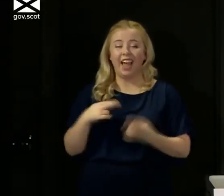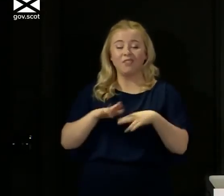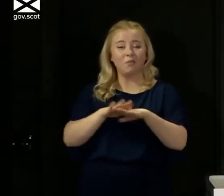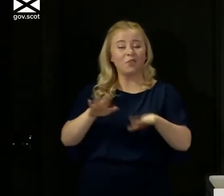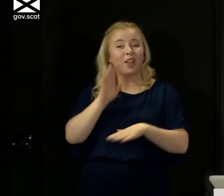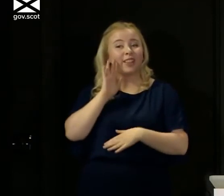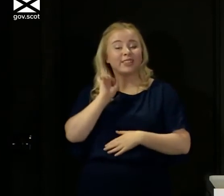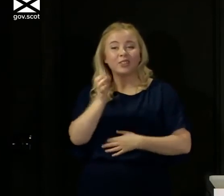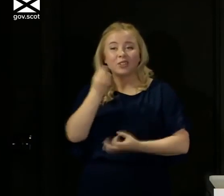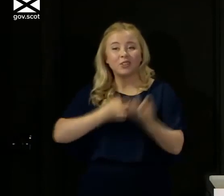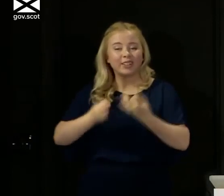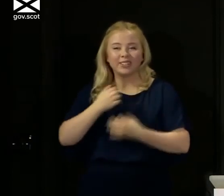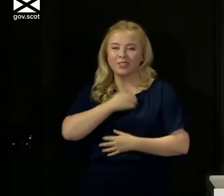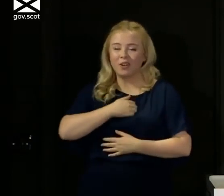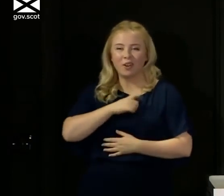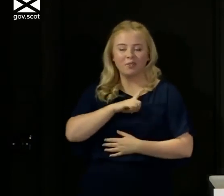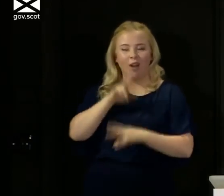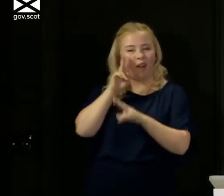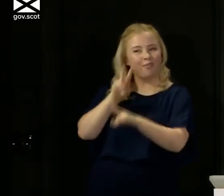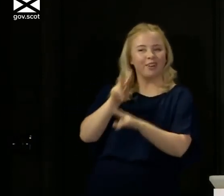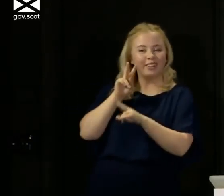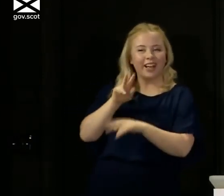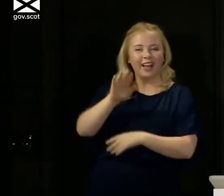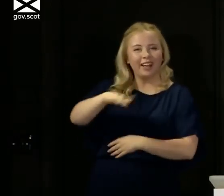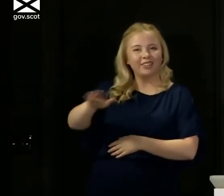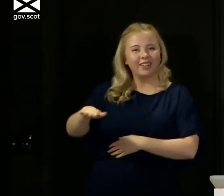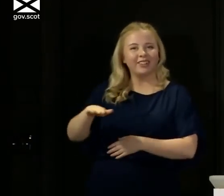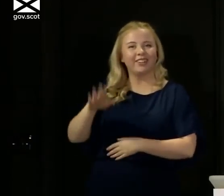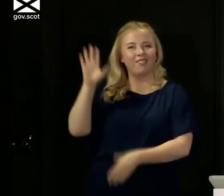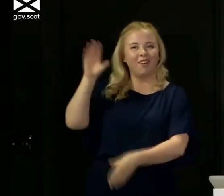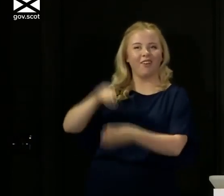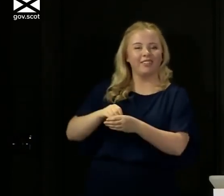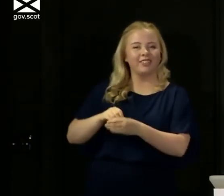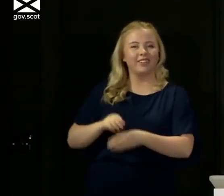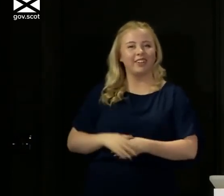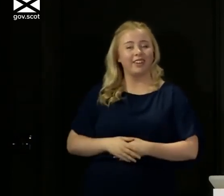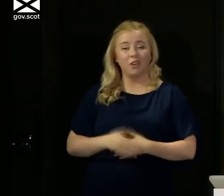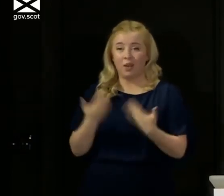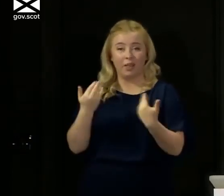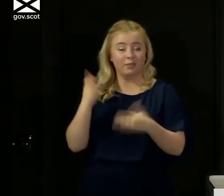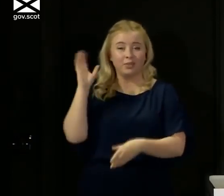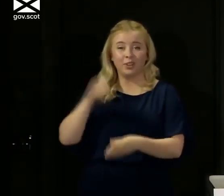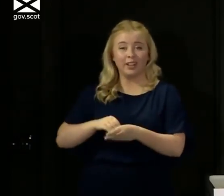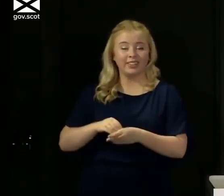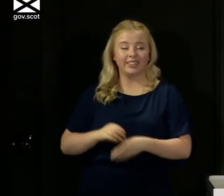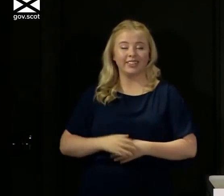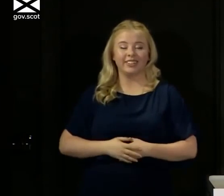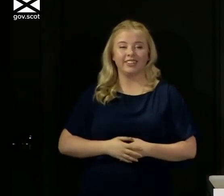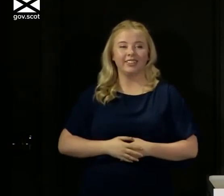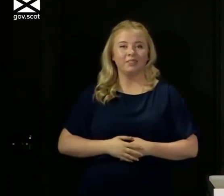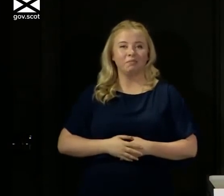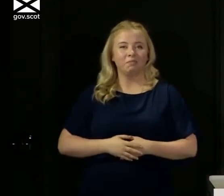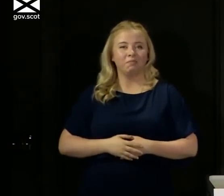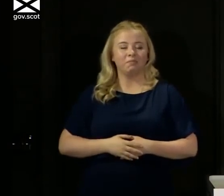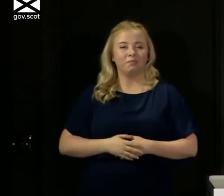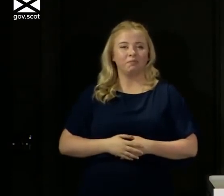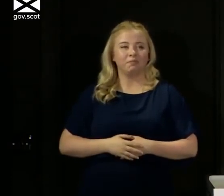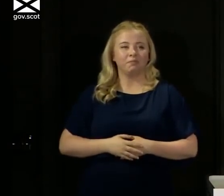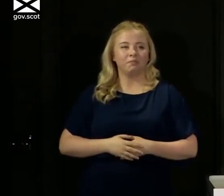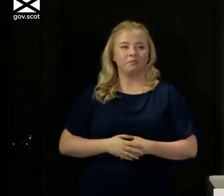wasn't listening to your question at any stage, it was because I was watching the younger member of your family there. He's very welcome in joining us.